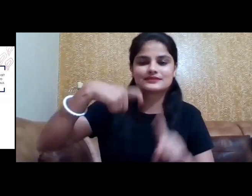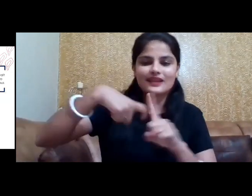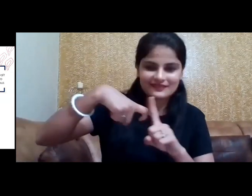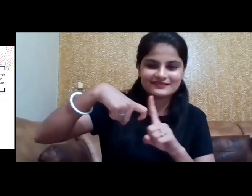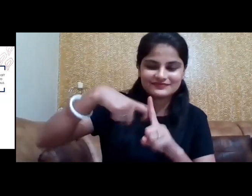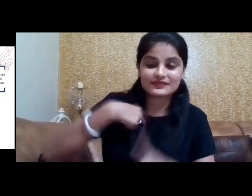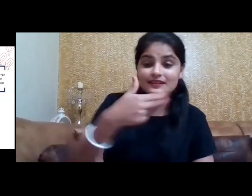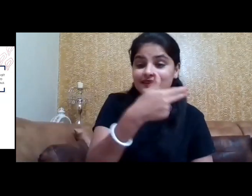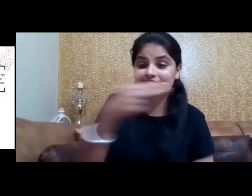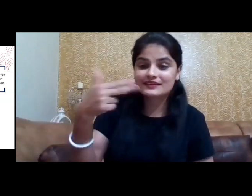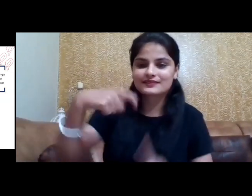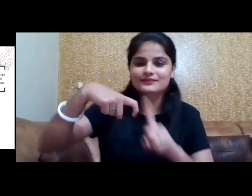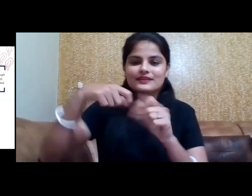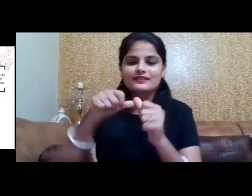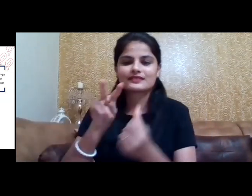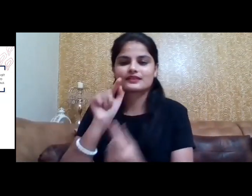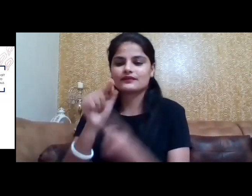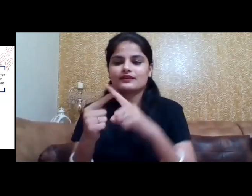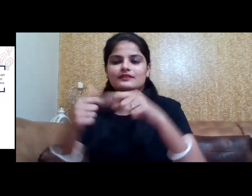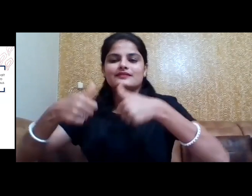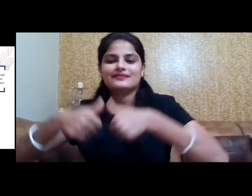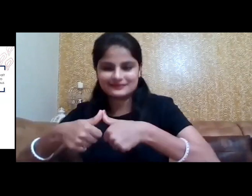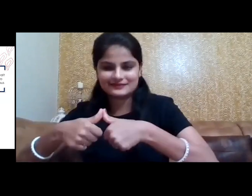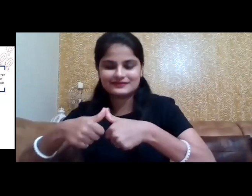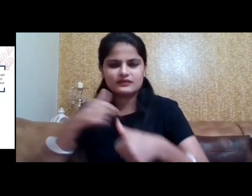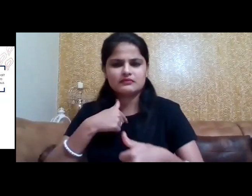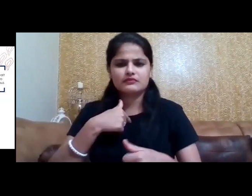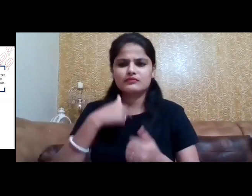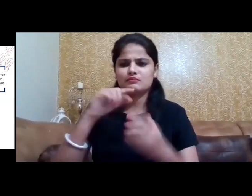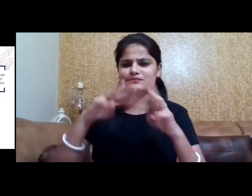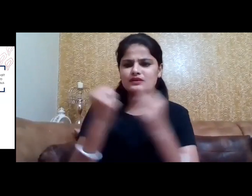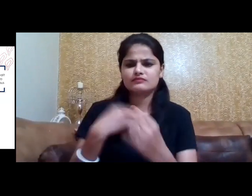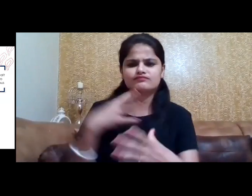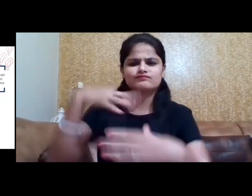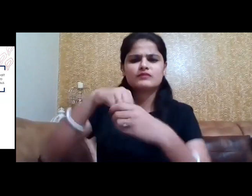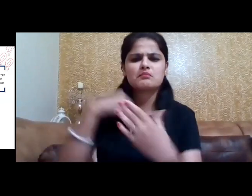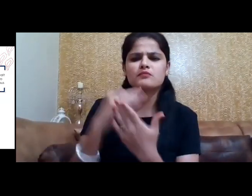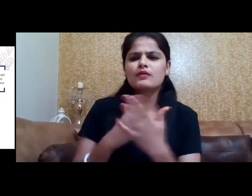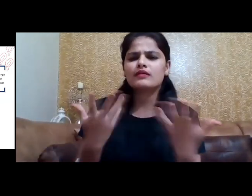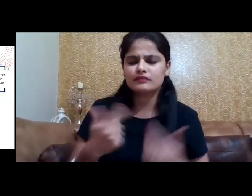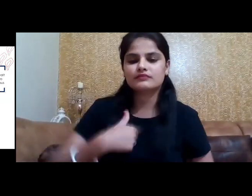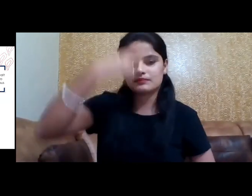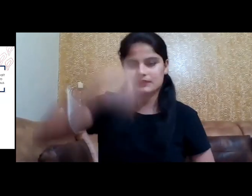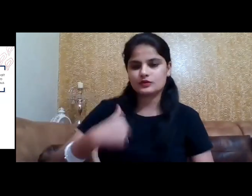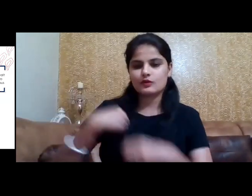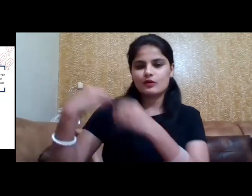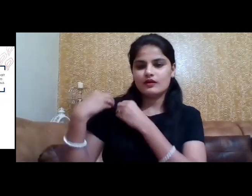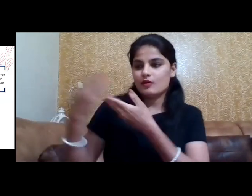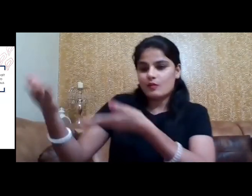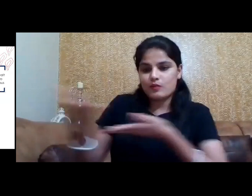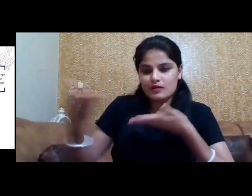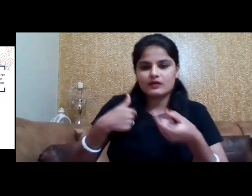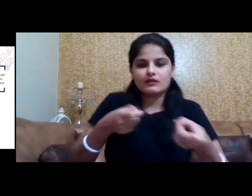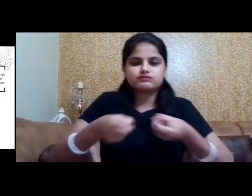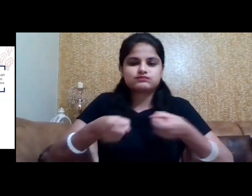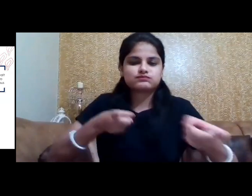about myself. I am Kavita. This is my sign name, Kavita. That's how you spell it. Um, what is this event